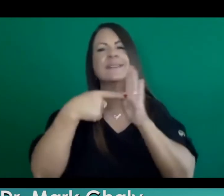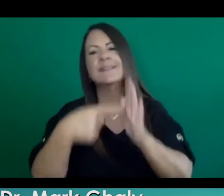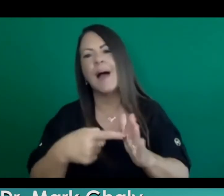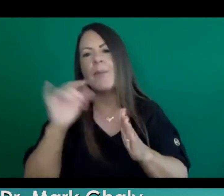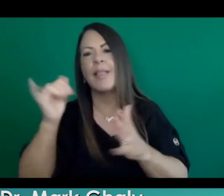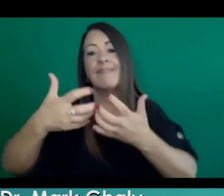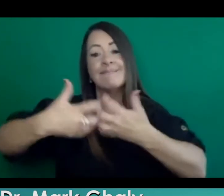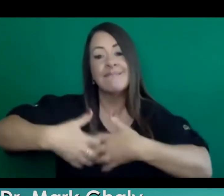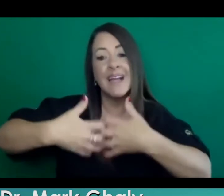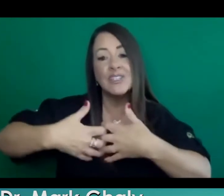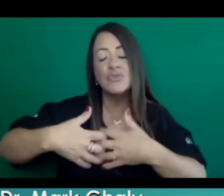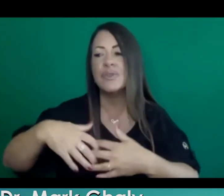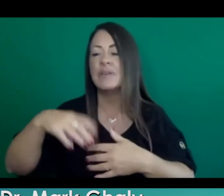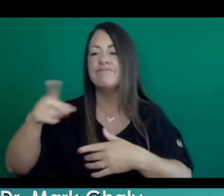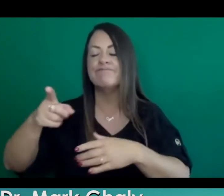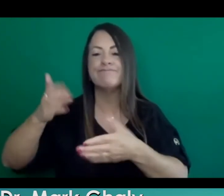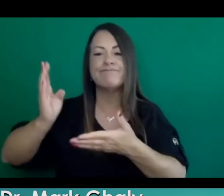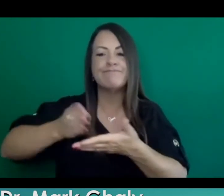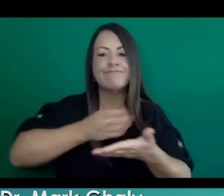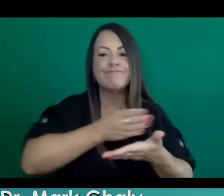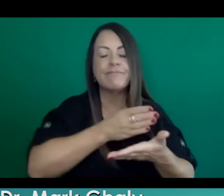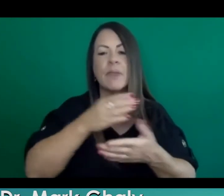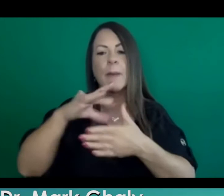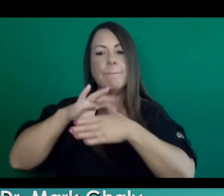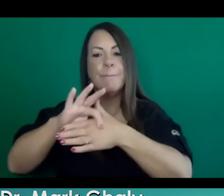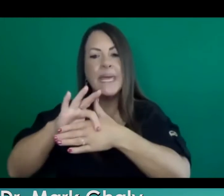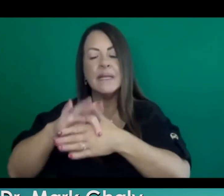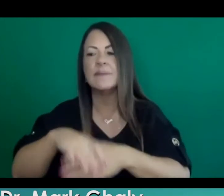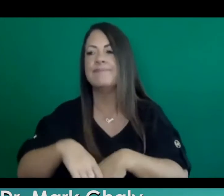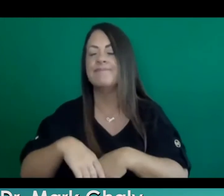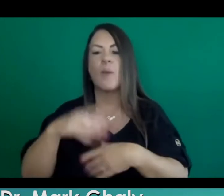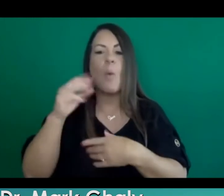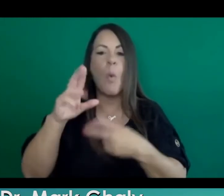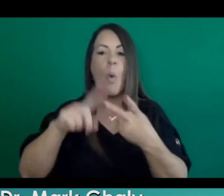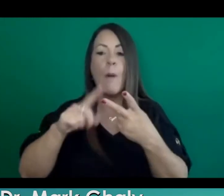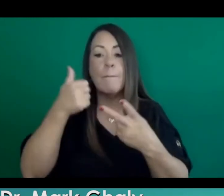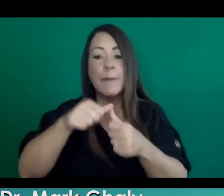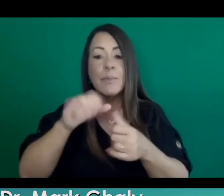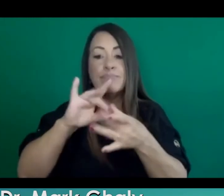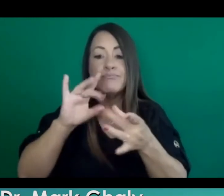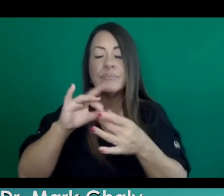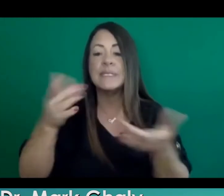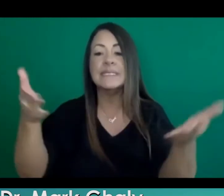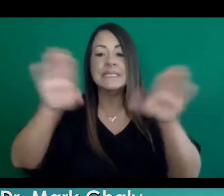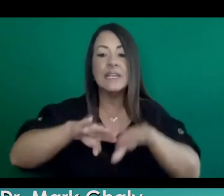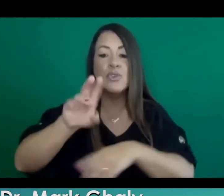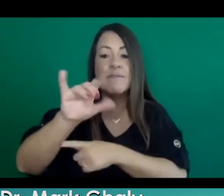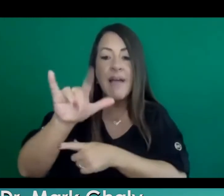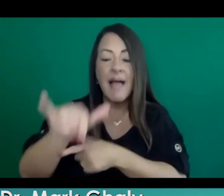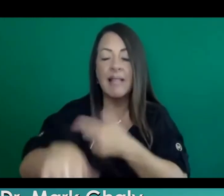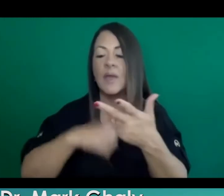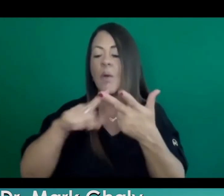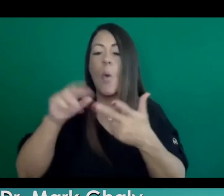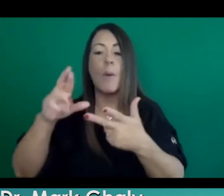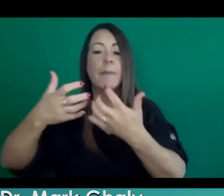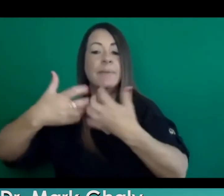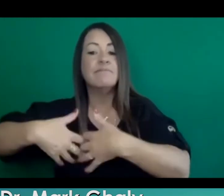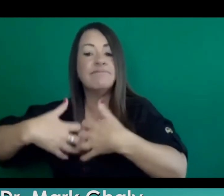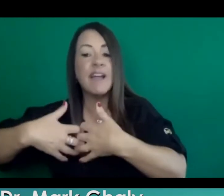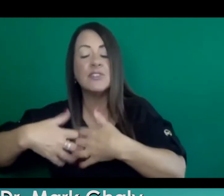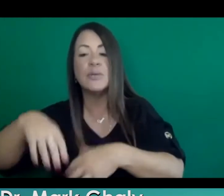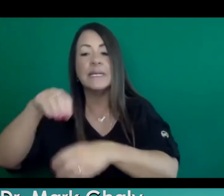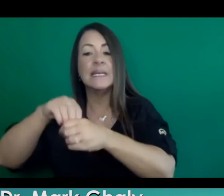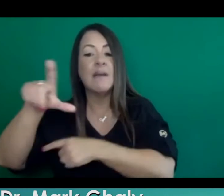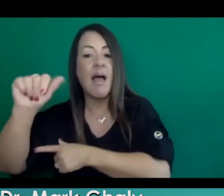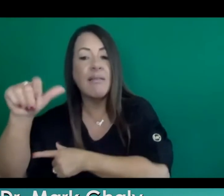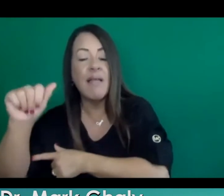factory in the Central Valley or a textile factory in Los Angeles County. I think these